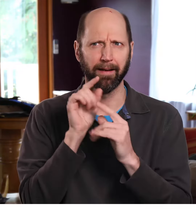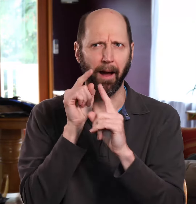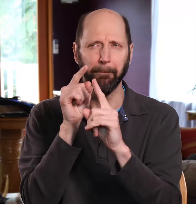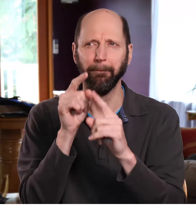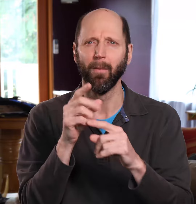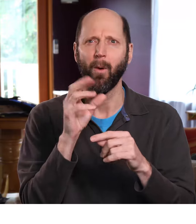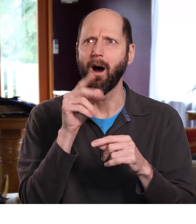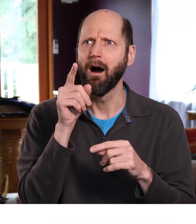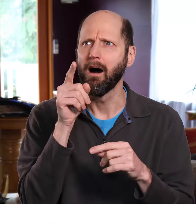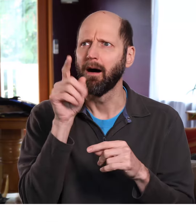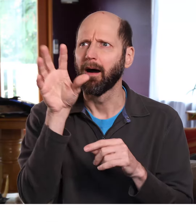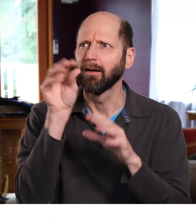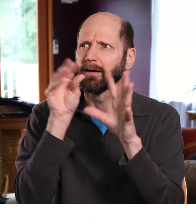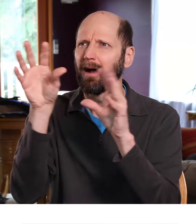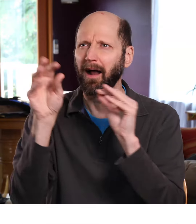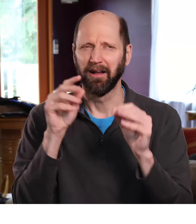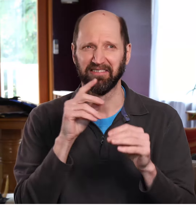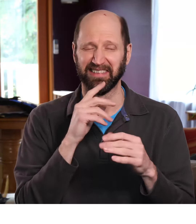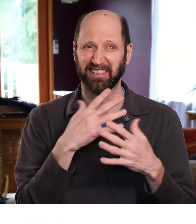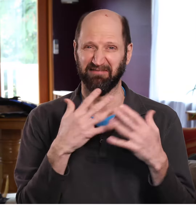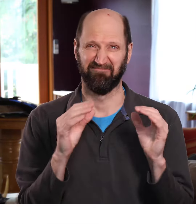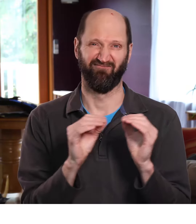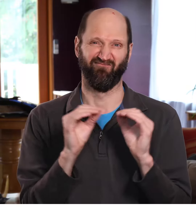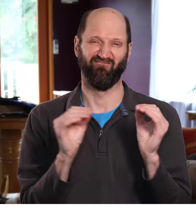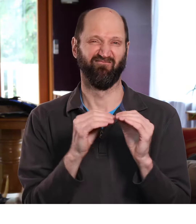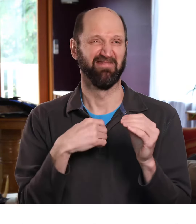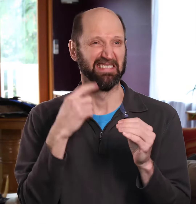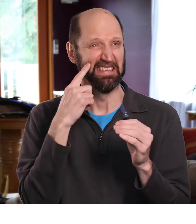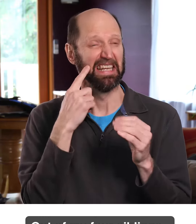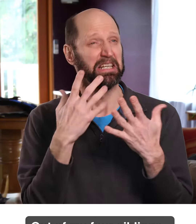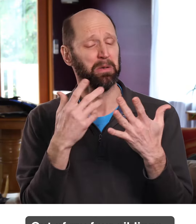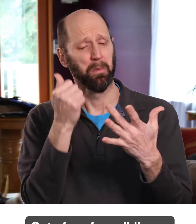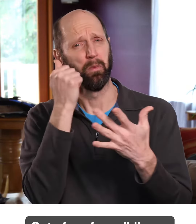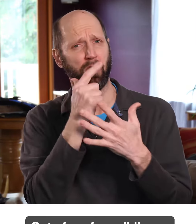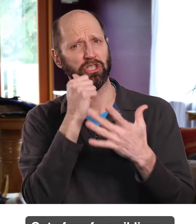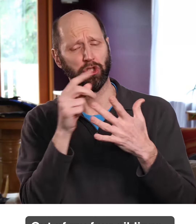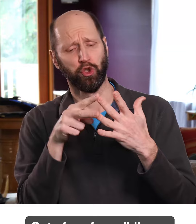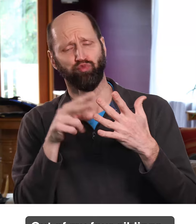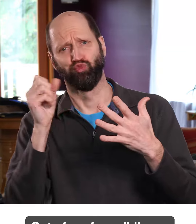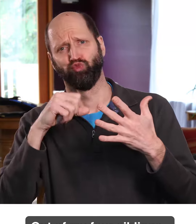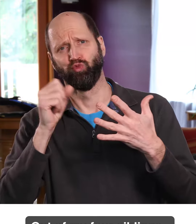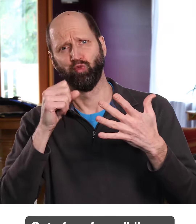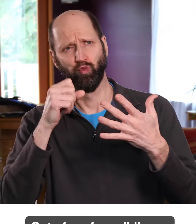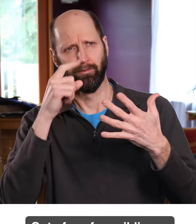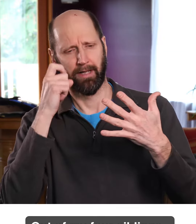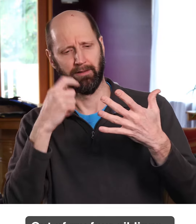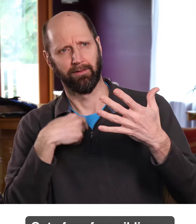up to, who I wanted to become or who I wanted to emulate, there was no one. Out of my 4 siblings, my immediate older brother